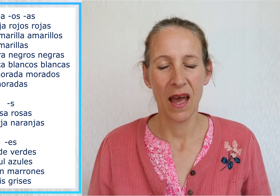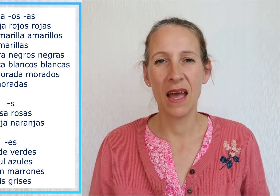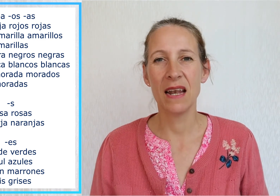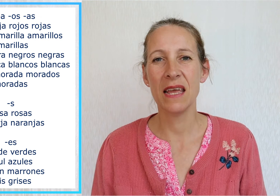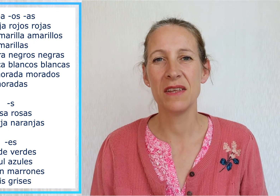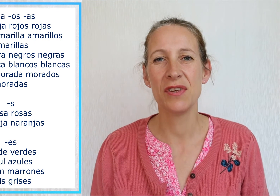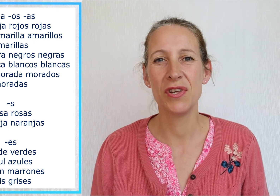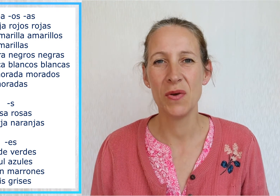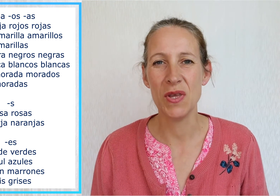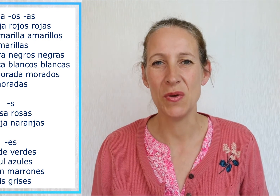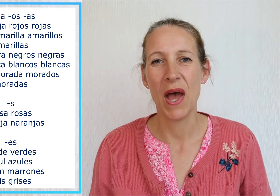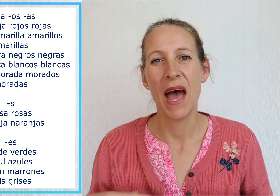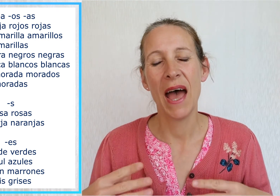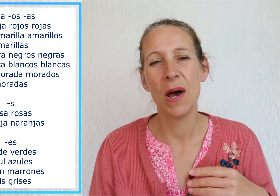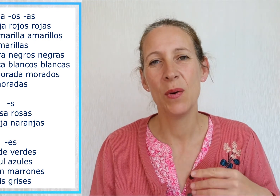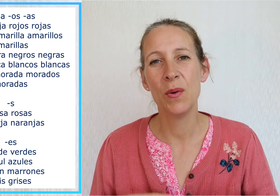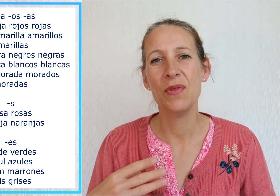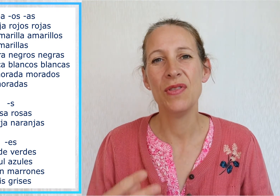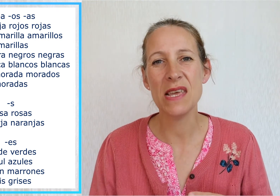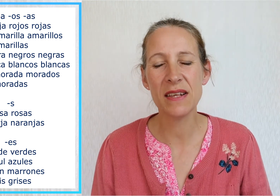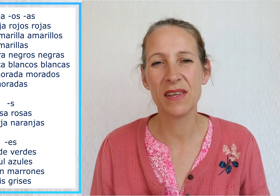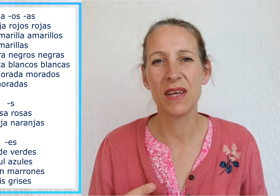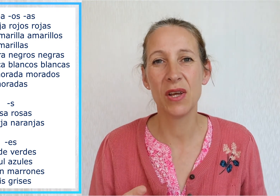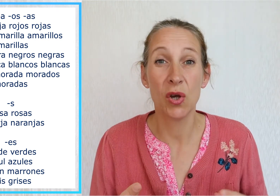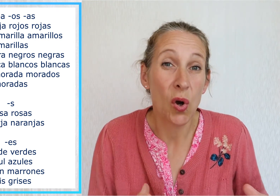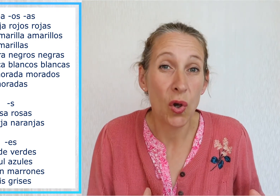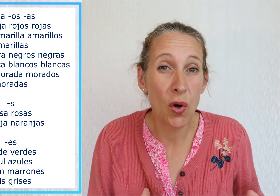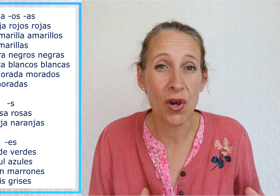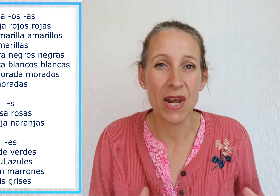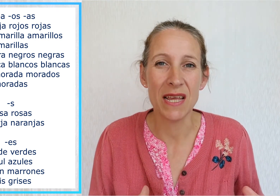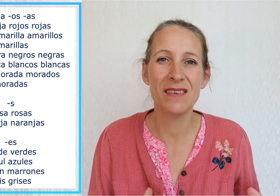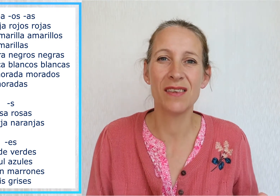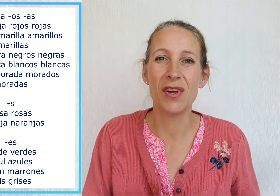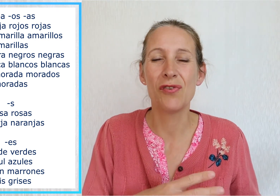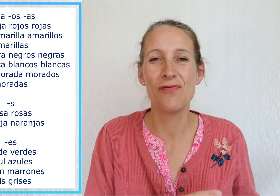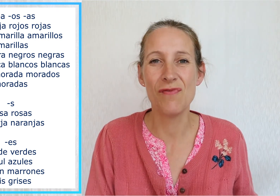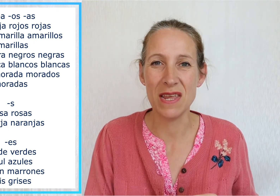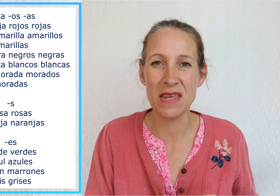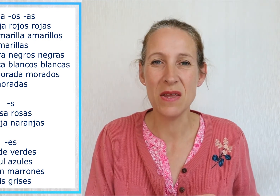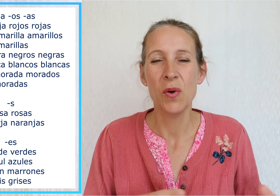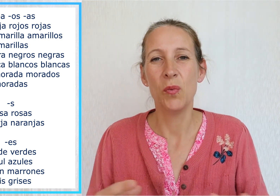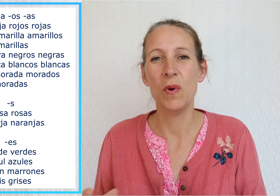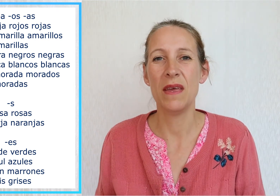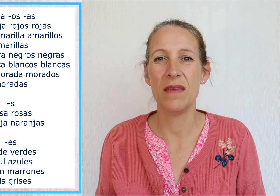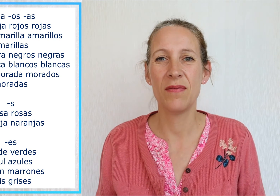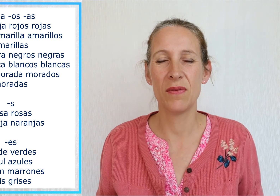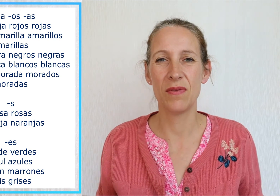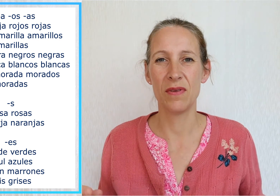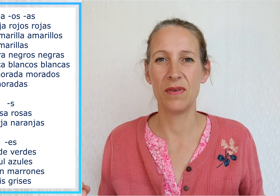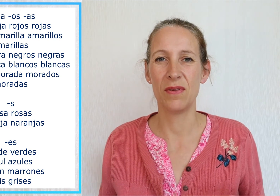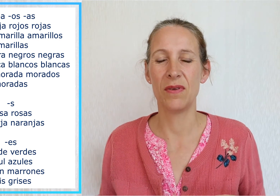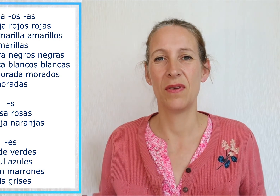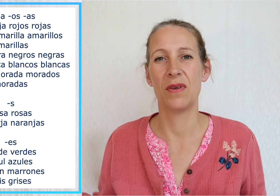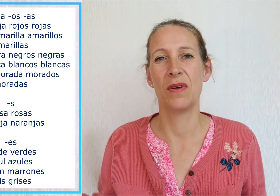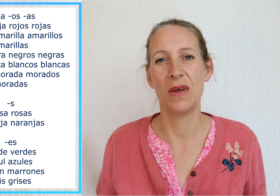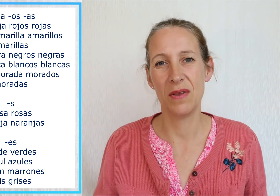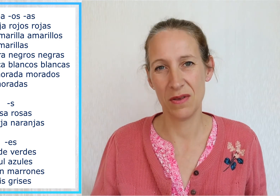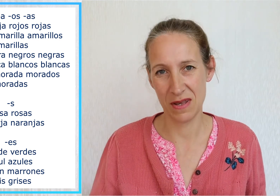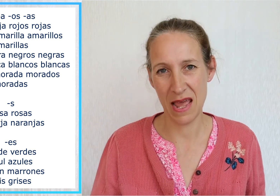I'd like to show you how these colores agree with the